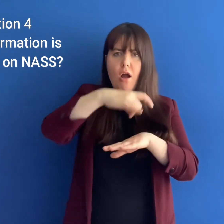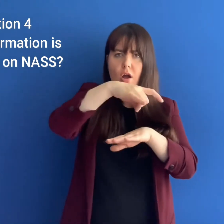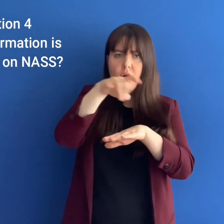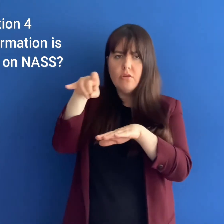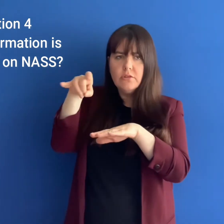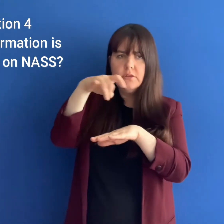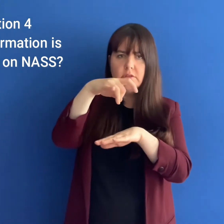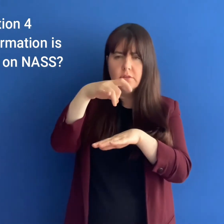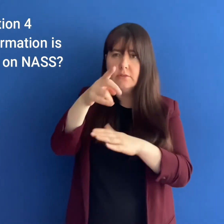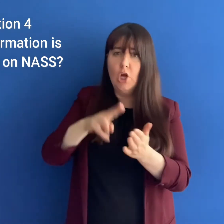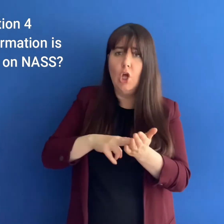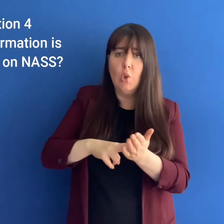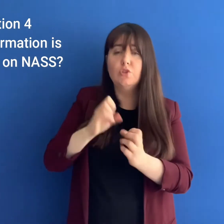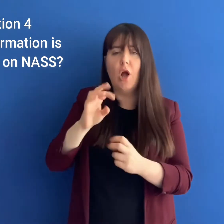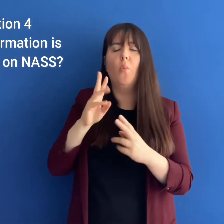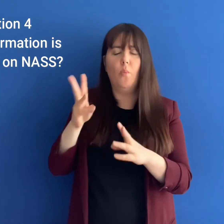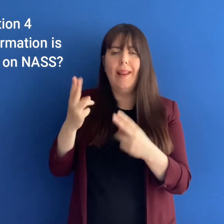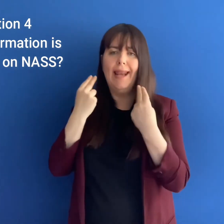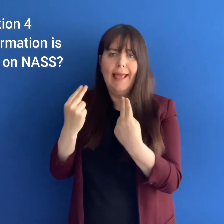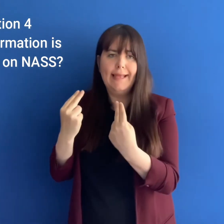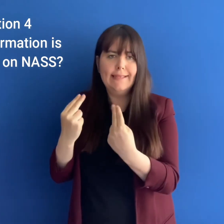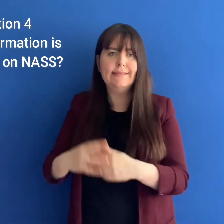hoists, that you use or need.